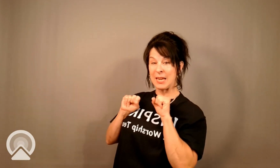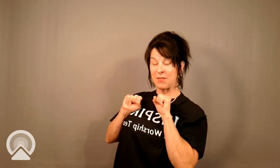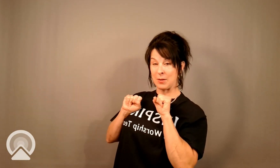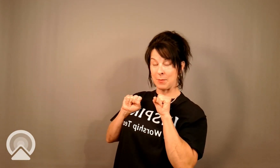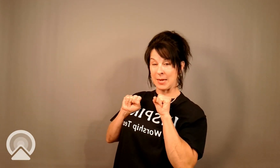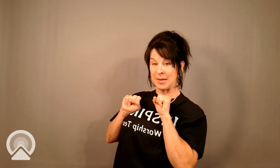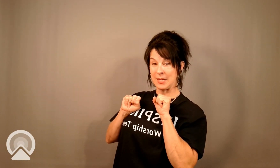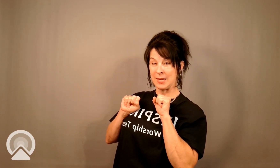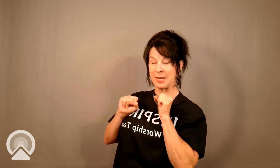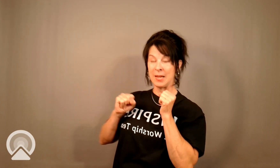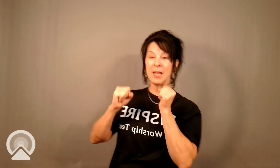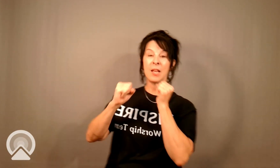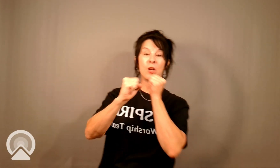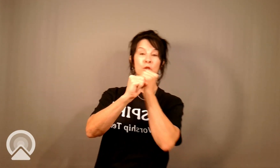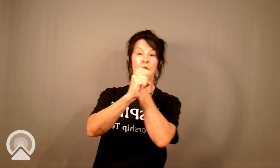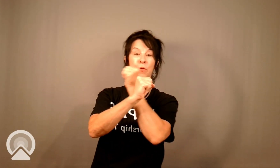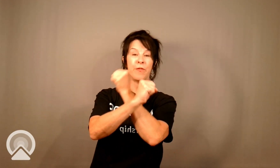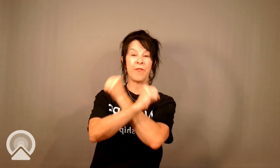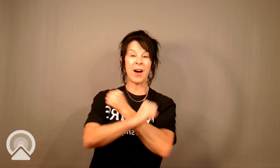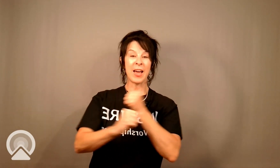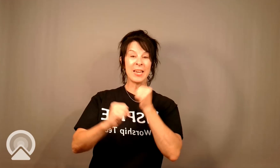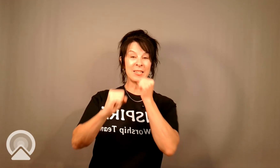leaving me to fight